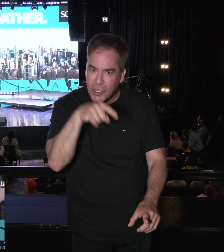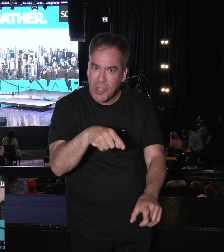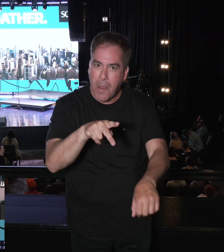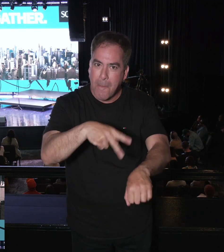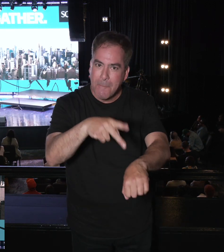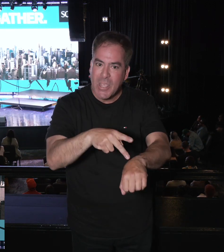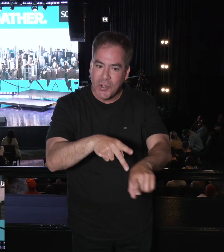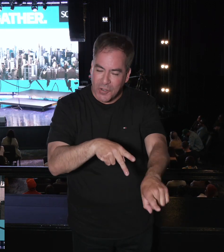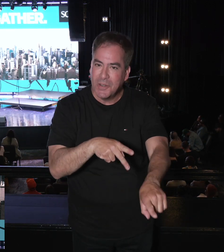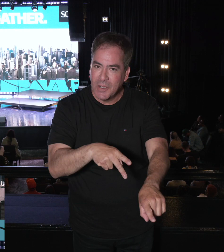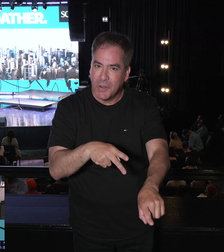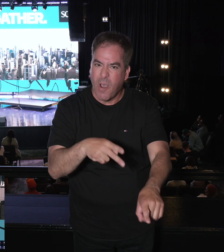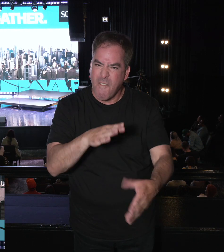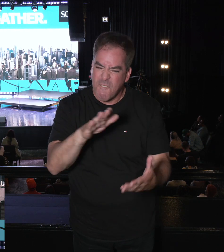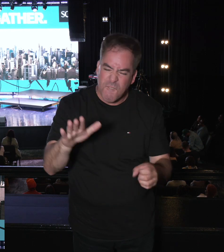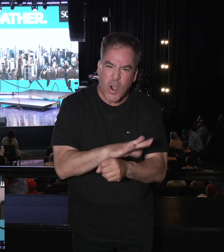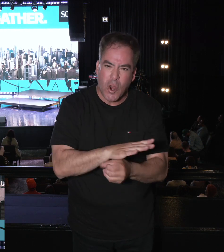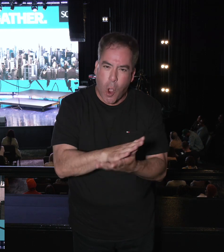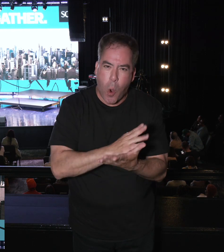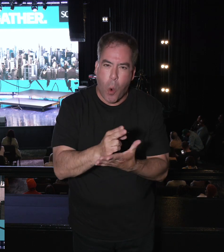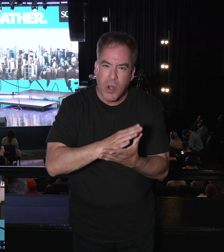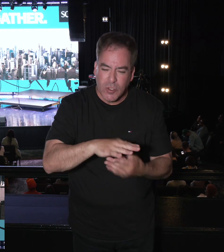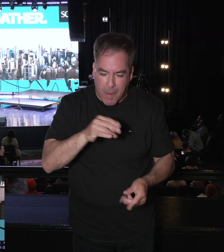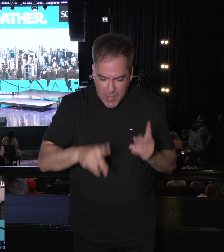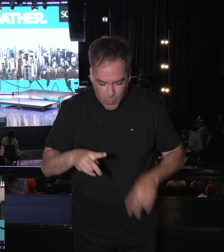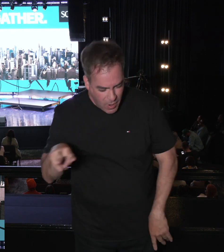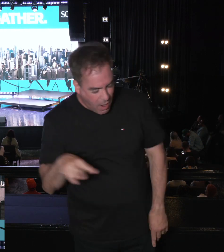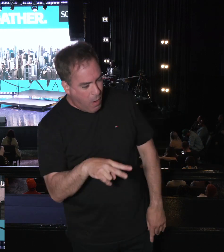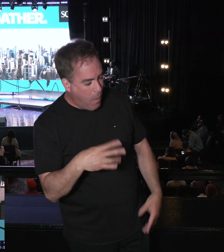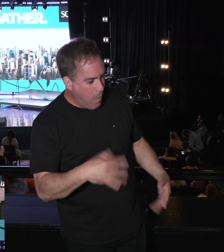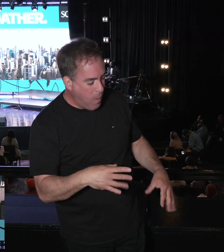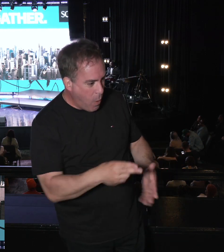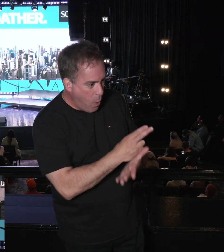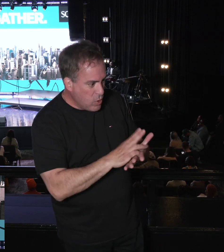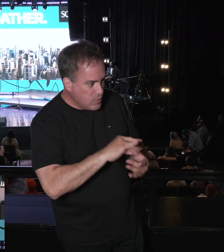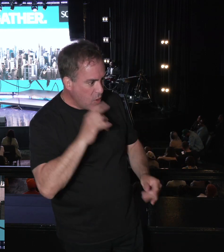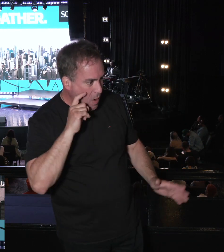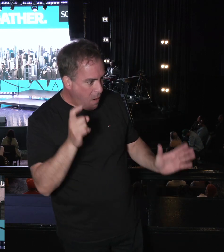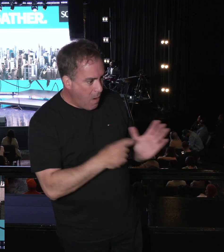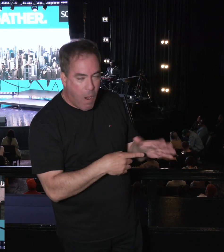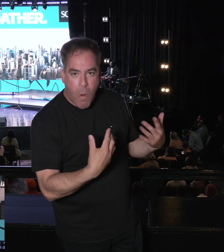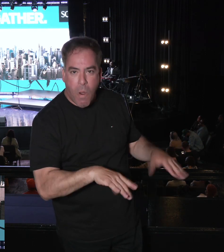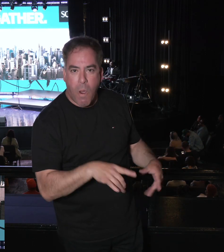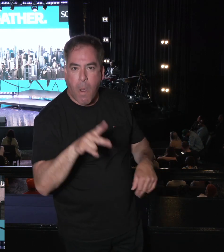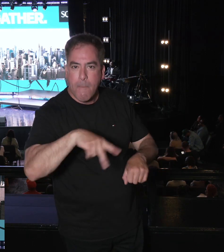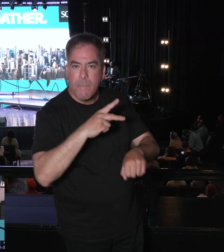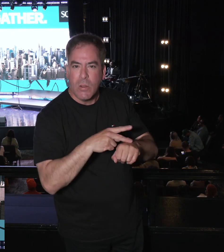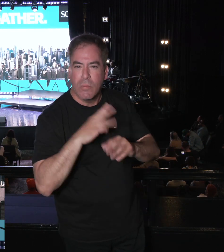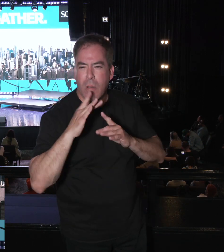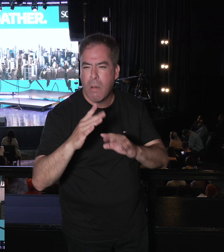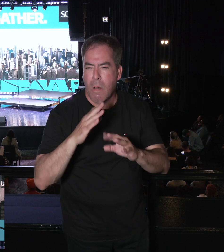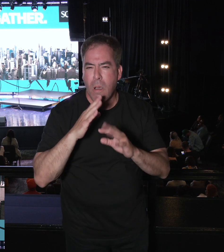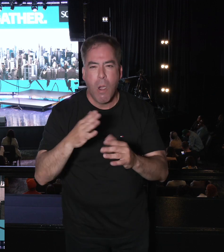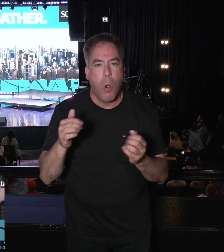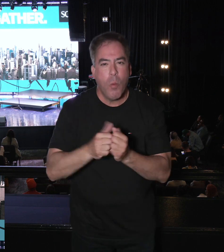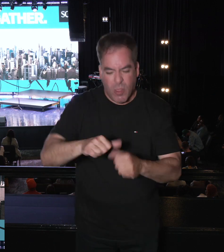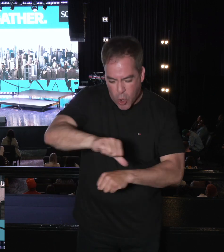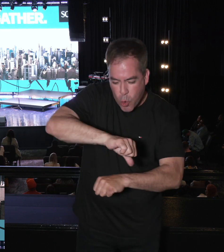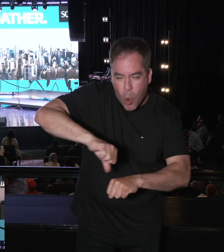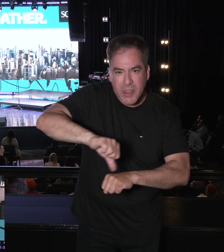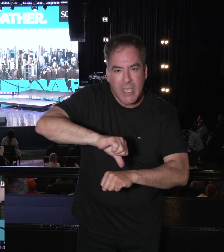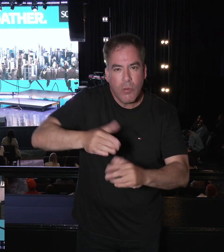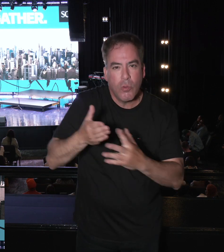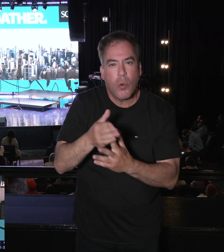heard them all speaking in tongues. They see the evidence of the Holy Spirit, and they hear Peter's words that were bathed and anointed in the